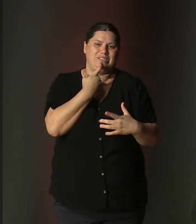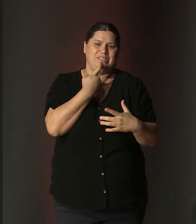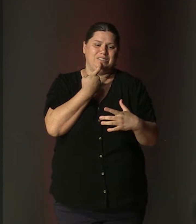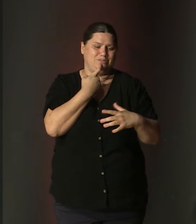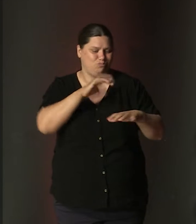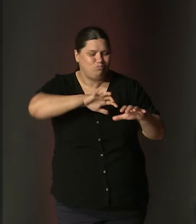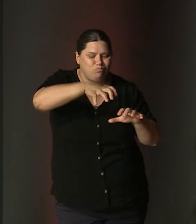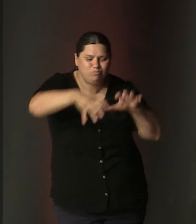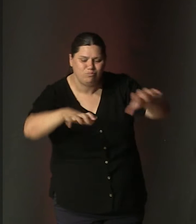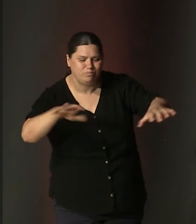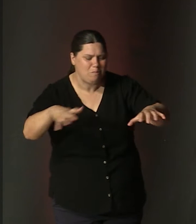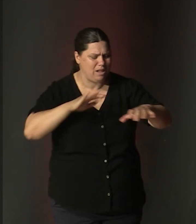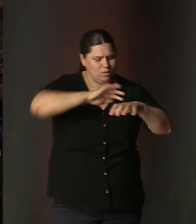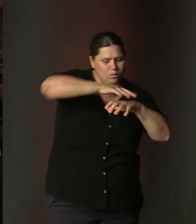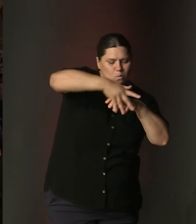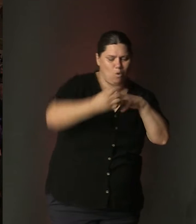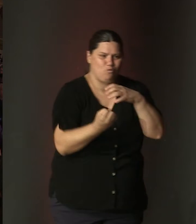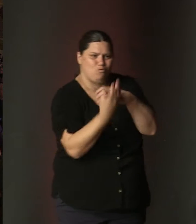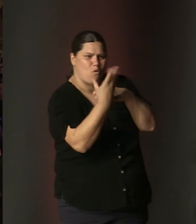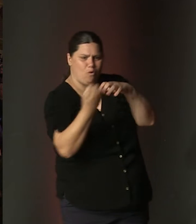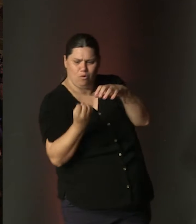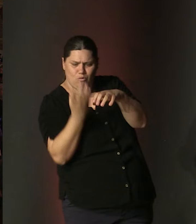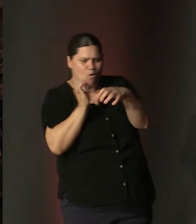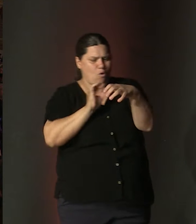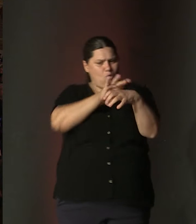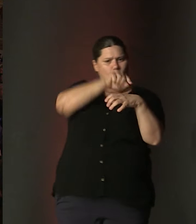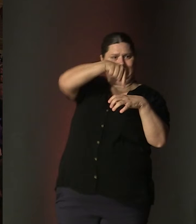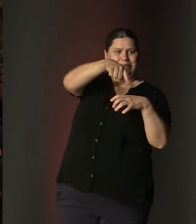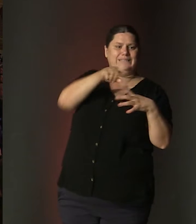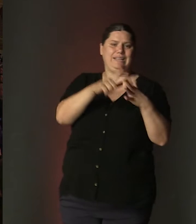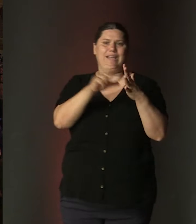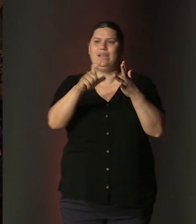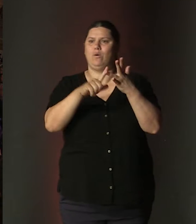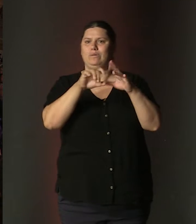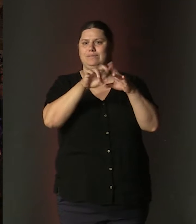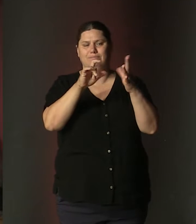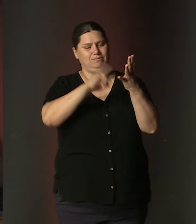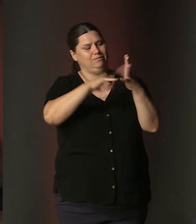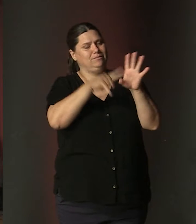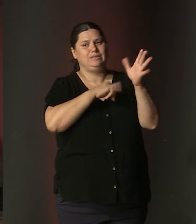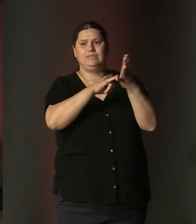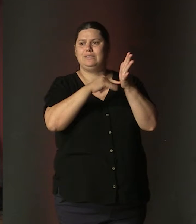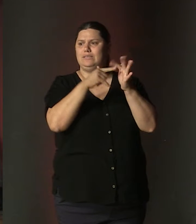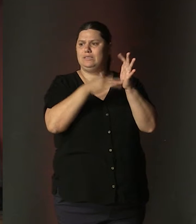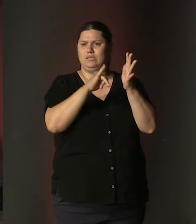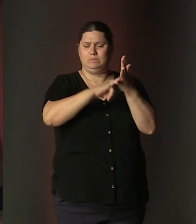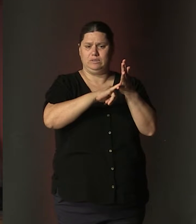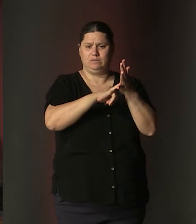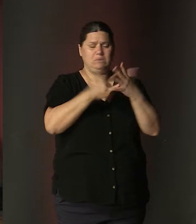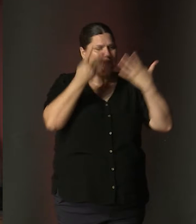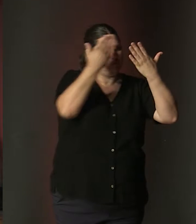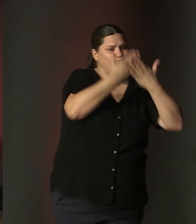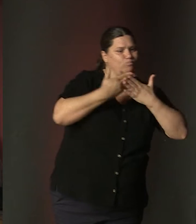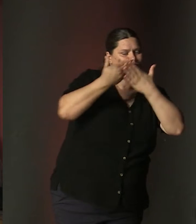the ecosystems that cling to the landscapes that rocks create. While I studied geology, I was active in the